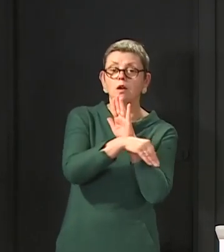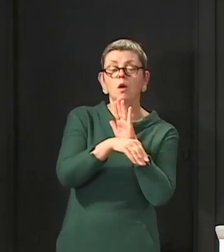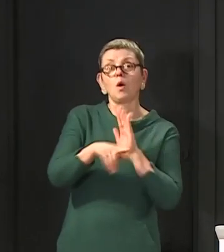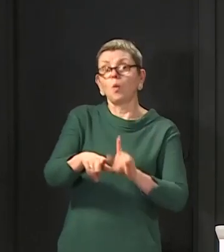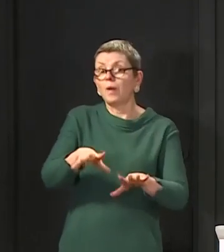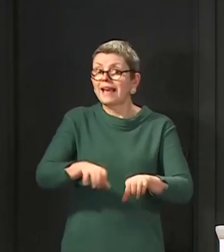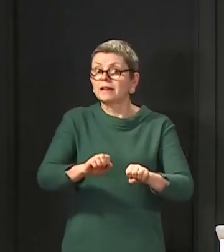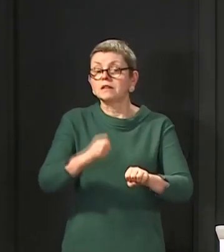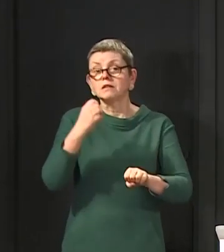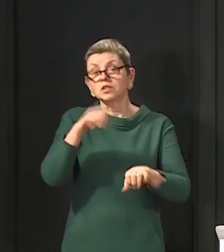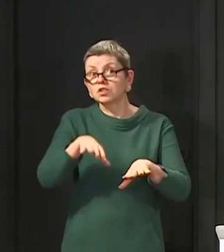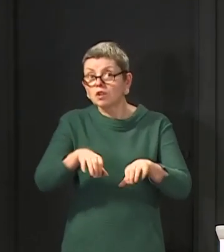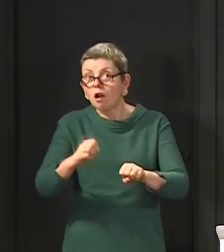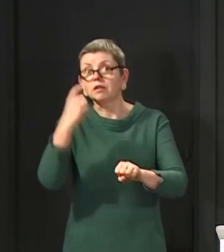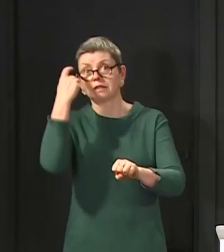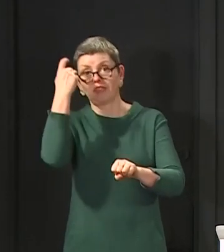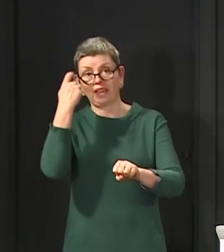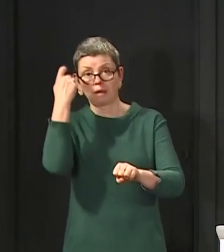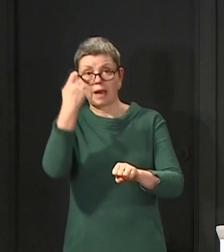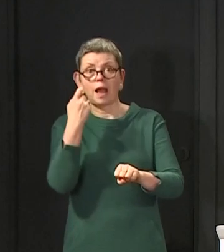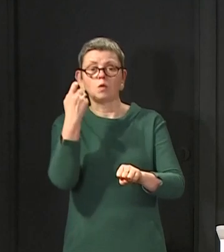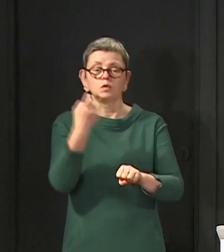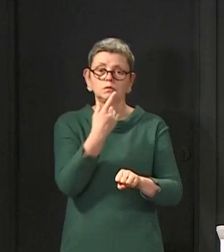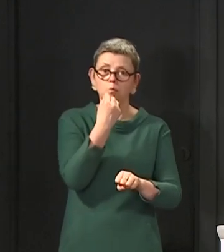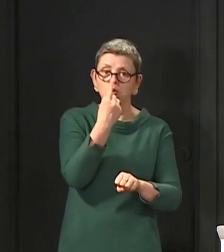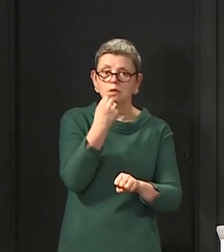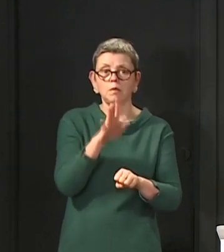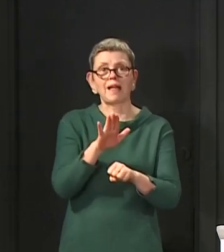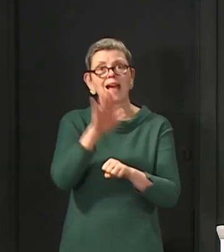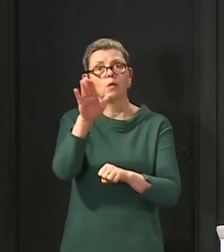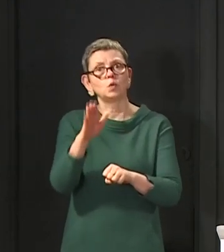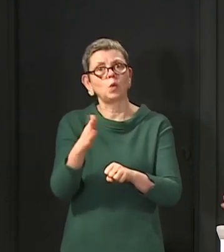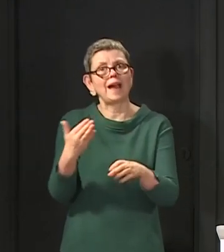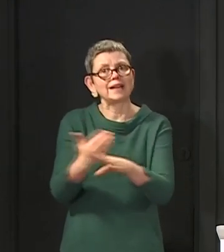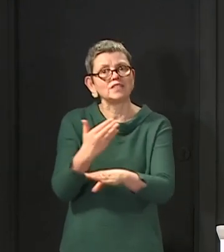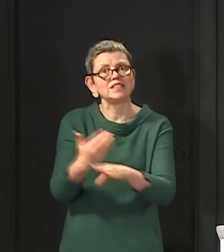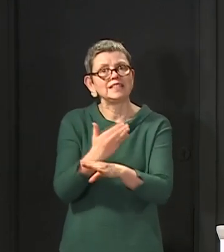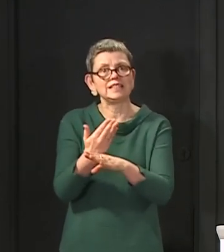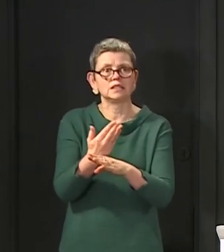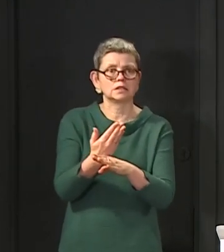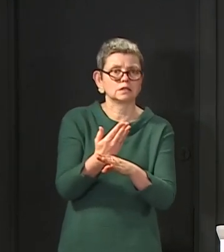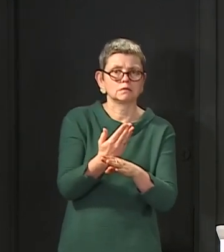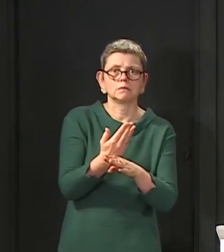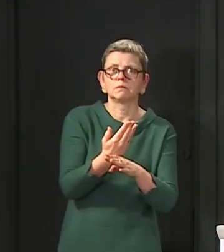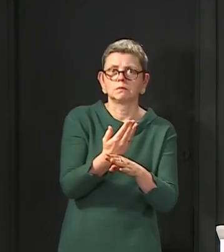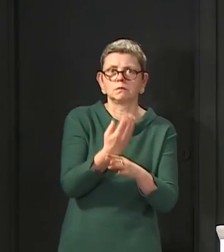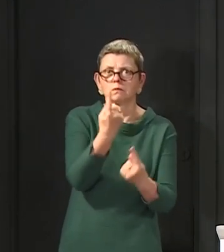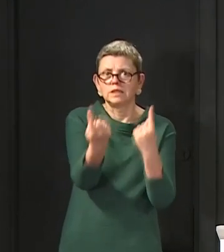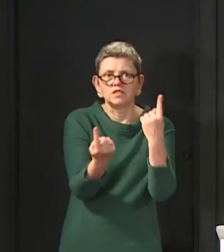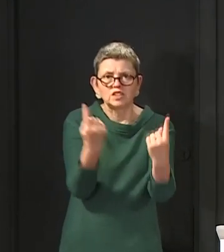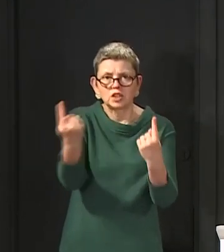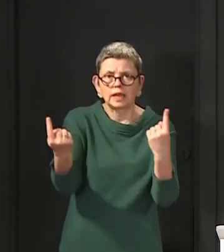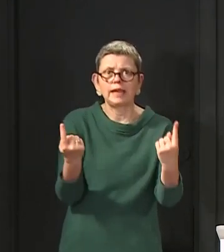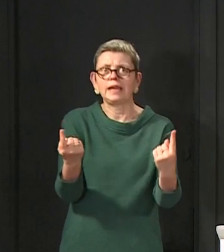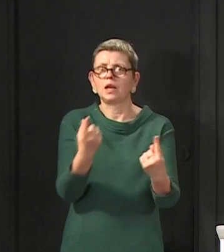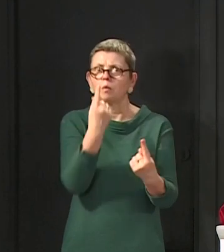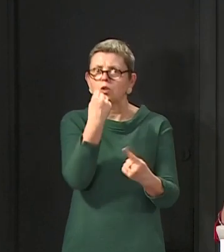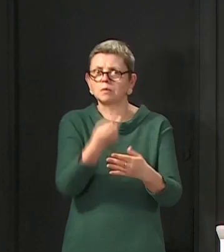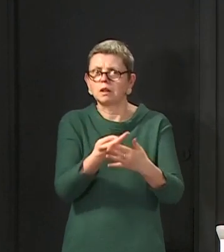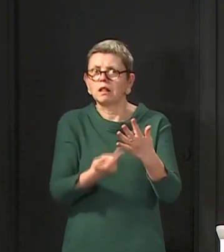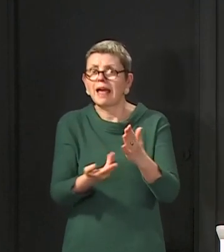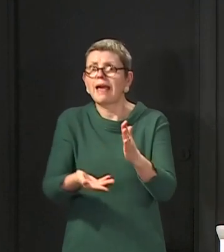possible to extend the range of permissible outdoor activities that you can do on your own or at a safe distance. We will also consider